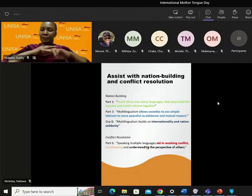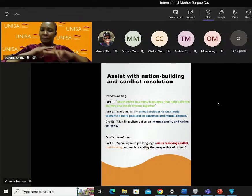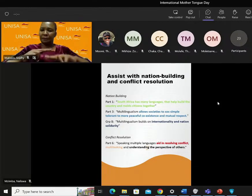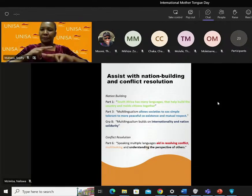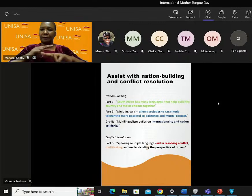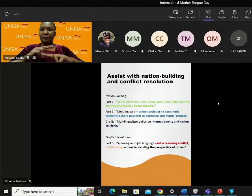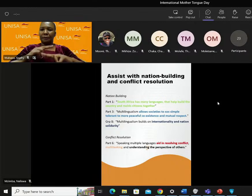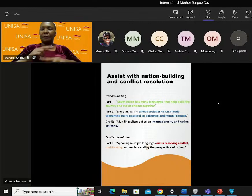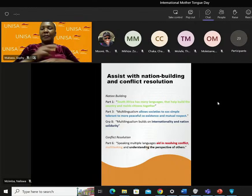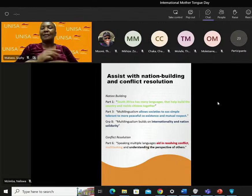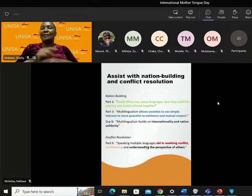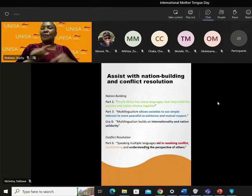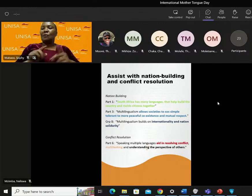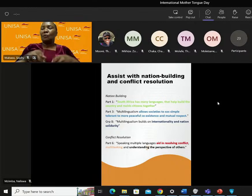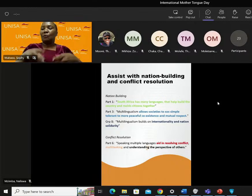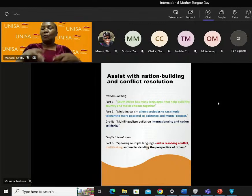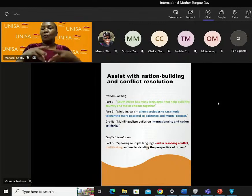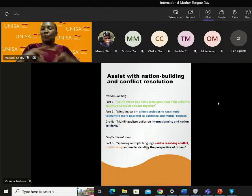respect.